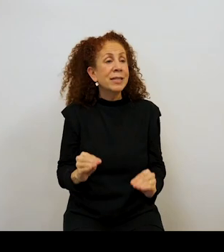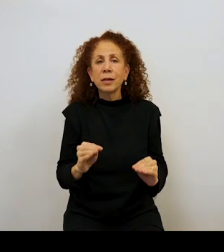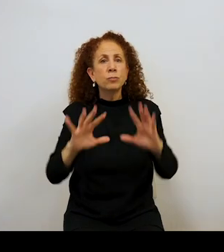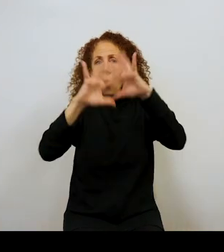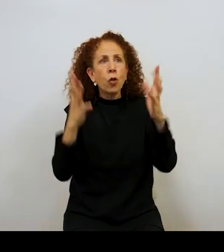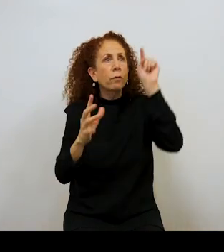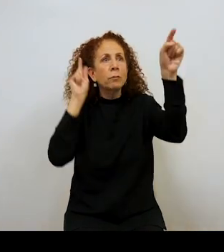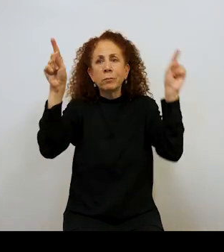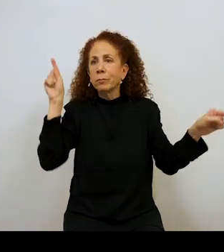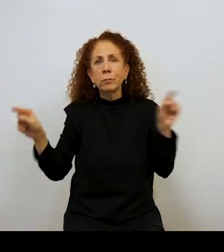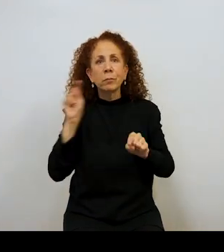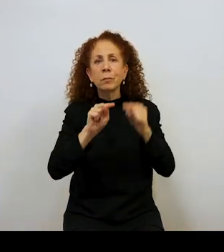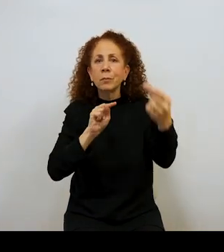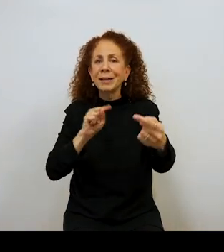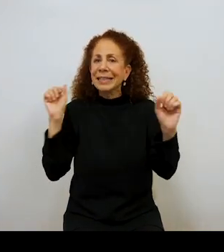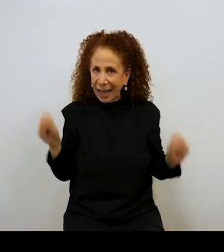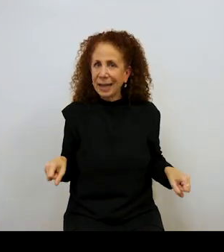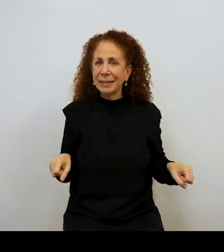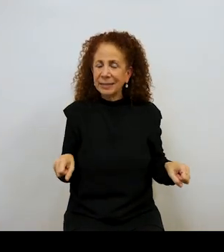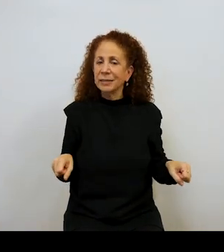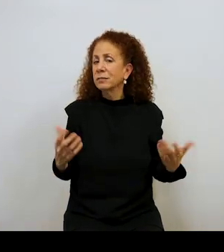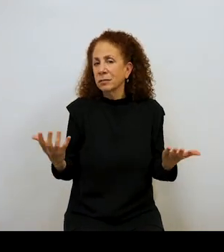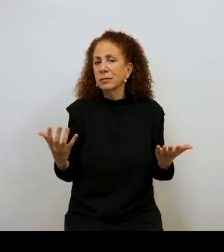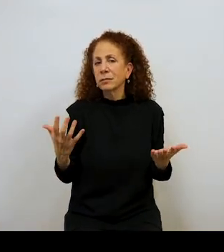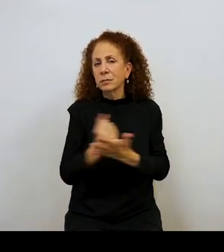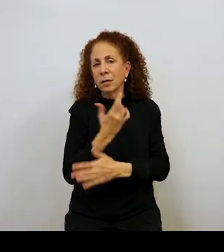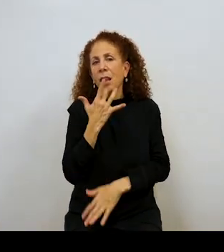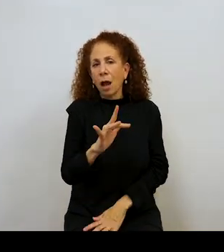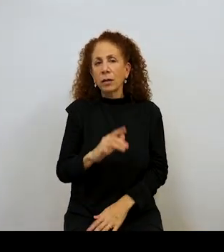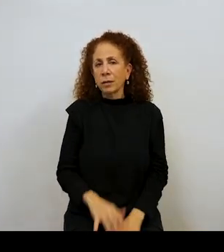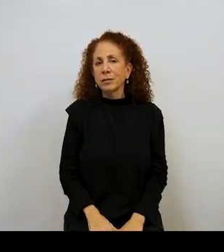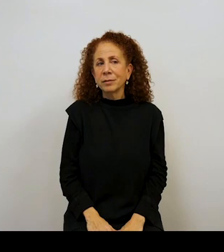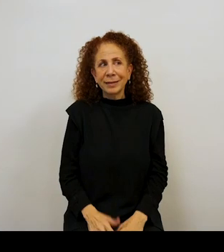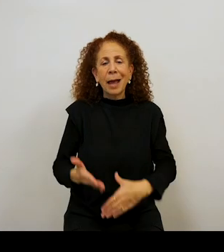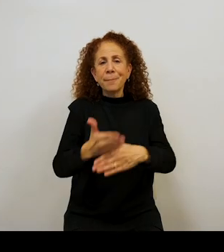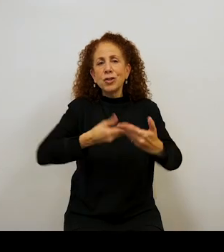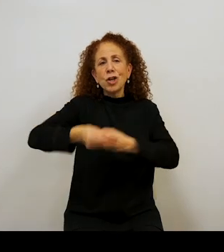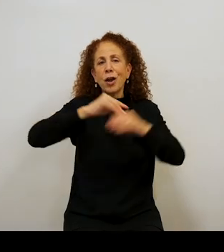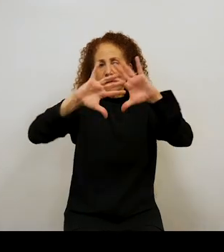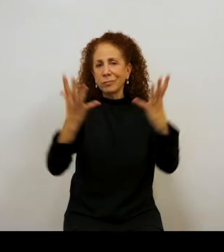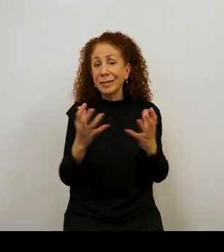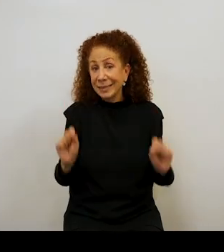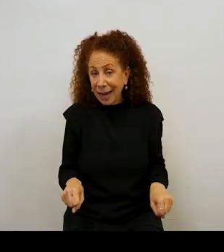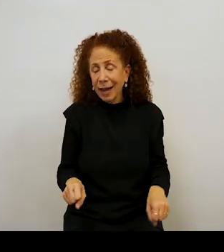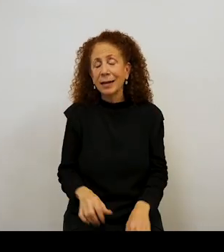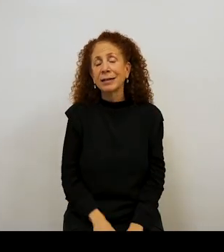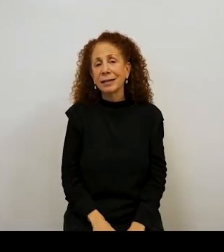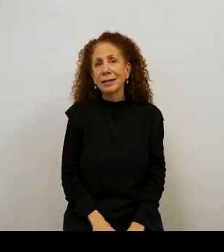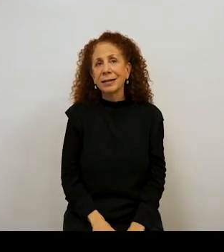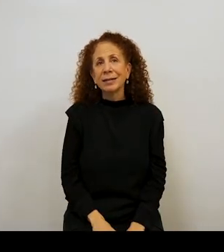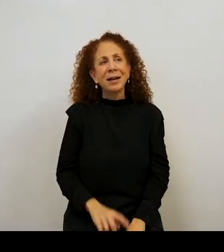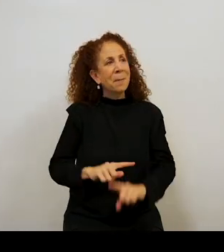can be in the V&A, it can be in the British Museum, and that these things can be shared around. But you know,